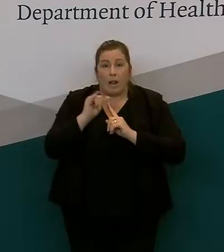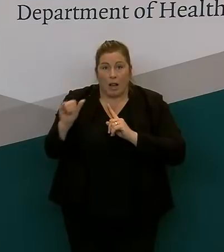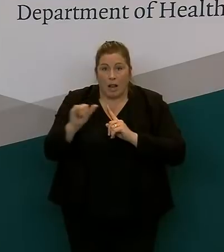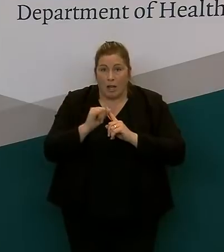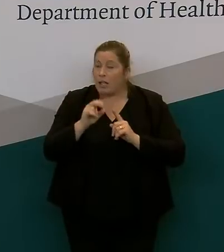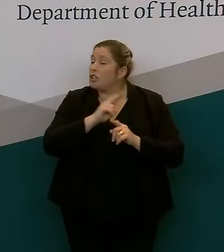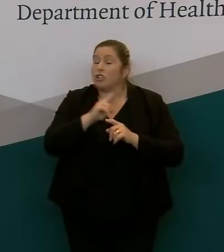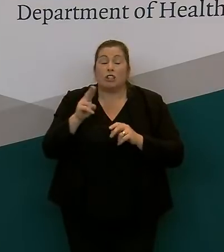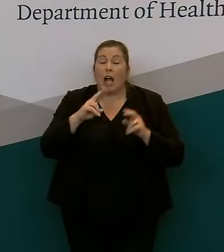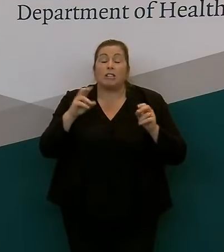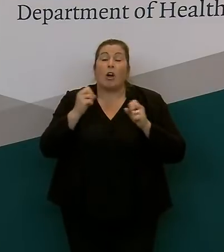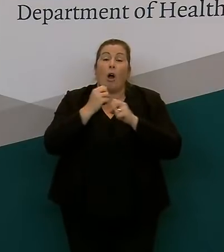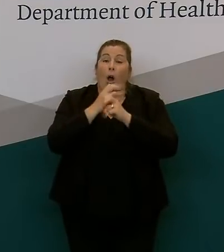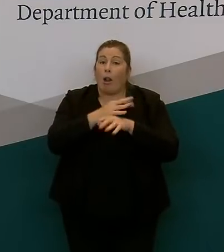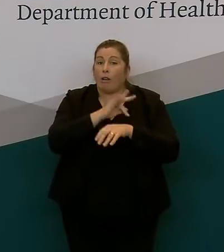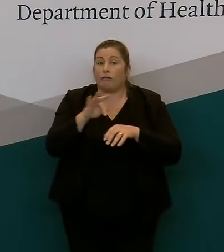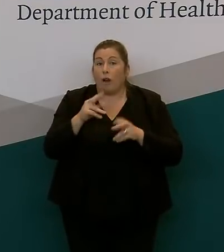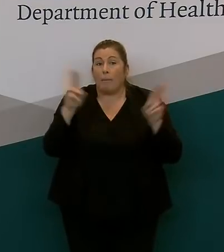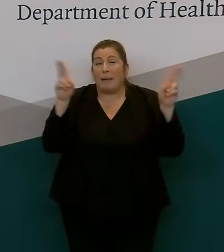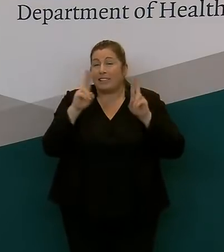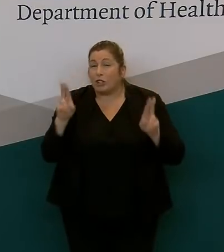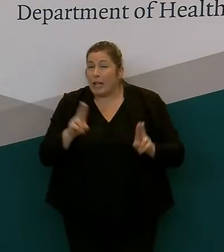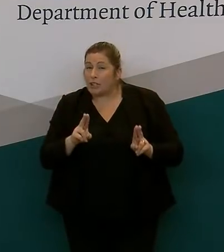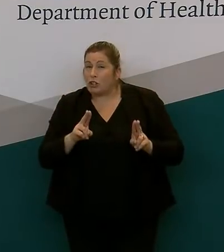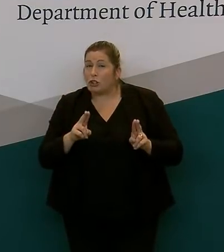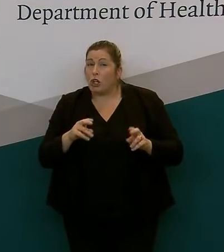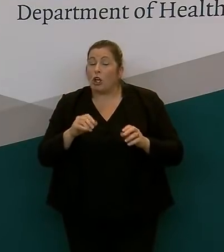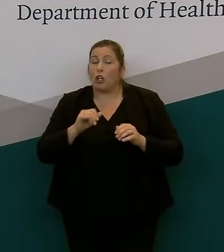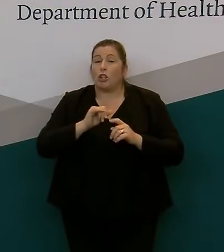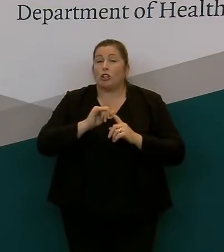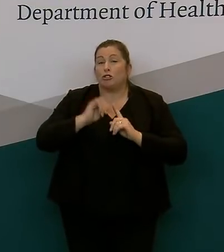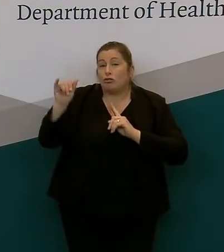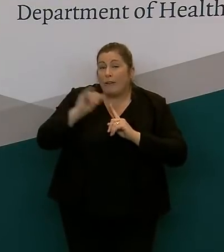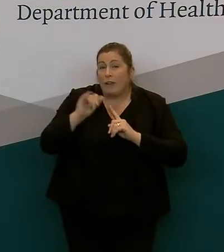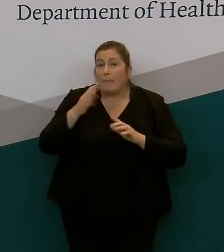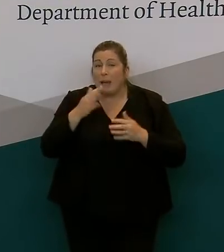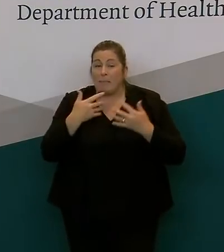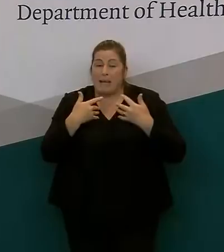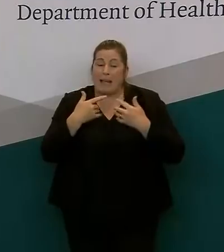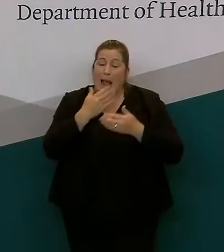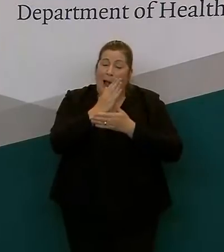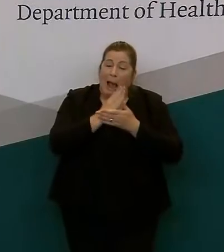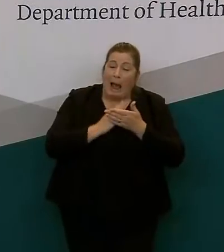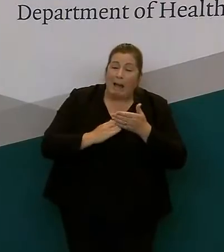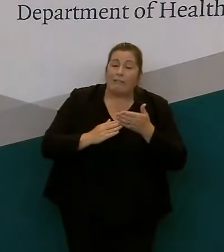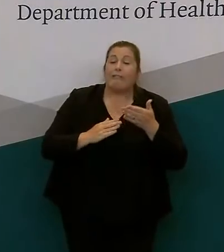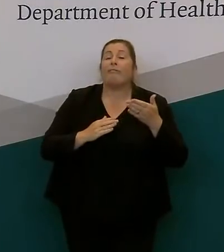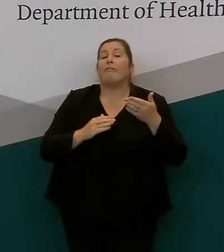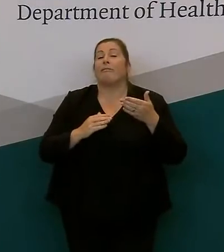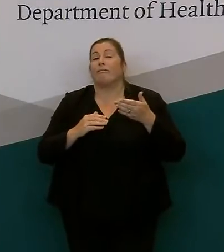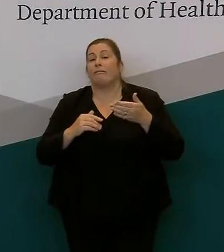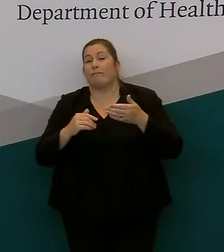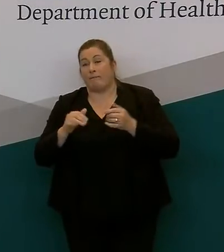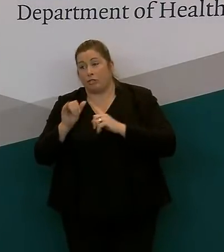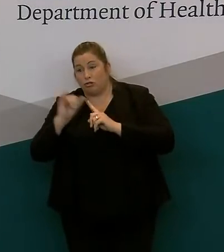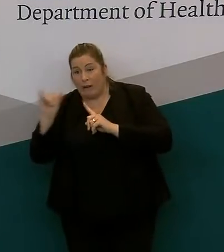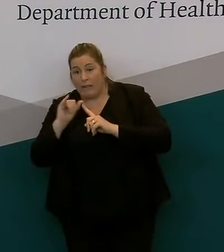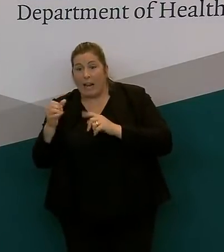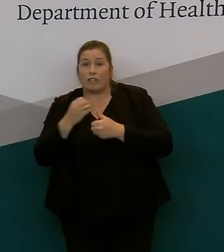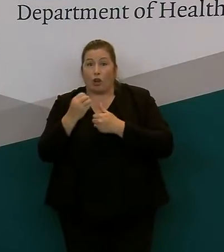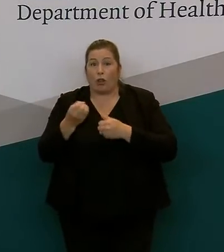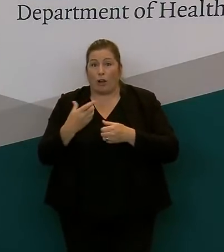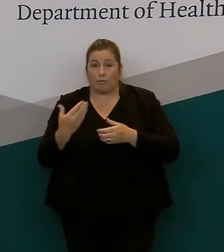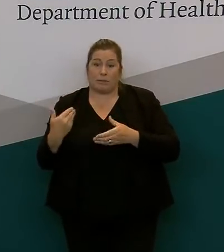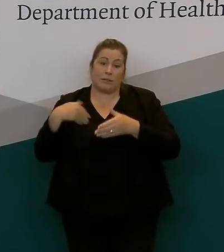by international travel. Half or perhaps slightly less than half were acquired internationally, and the other half are related to people